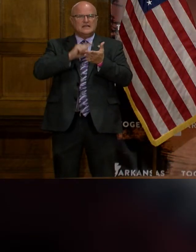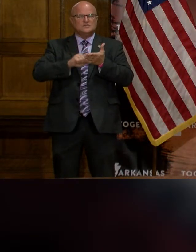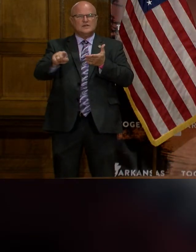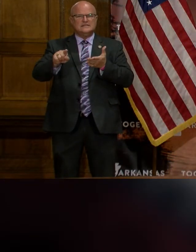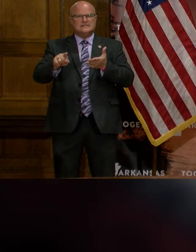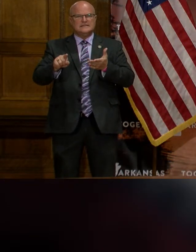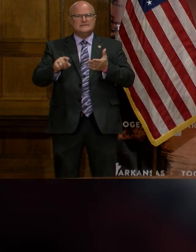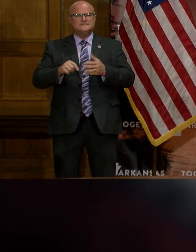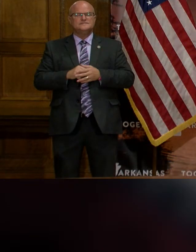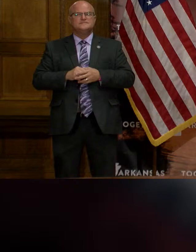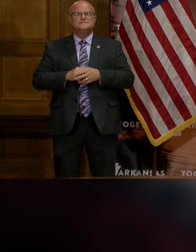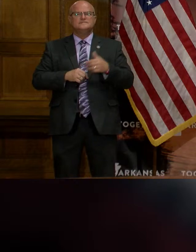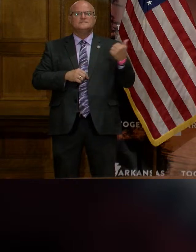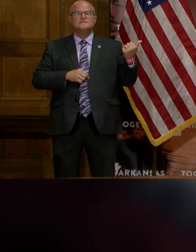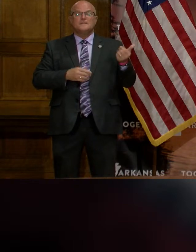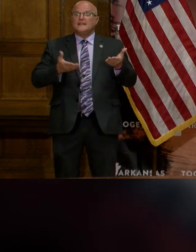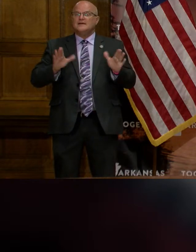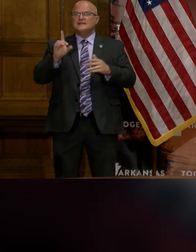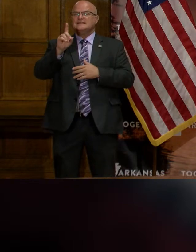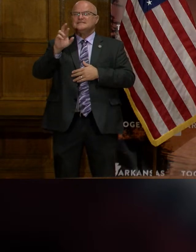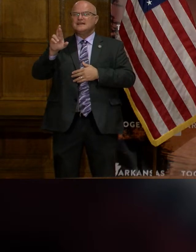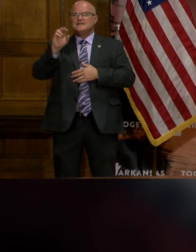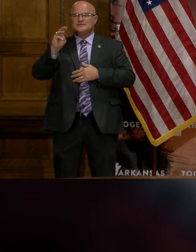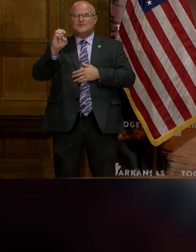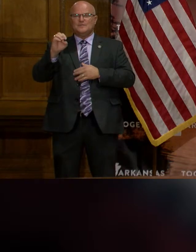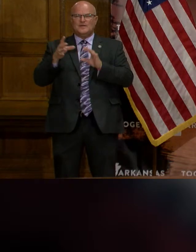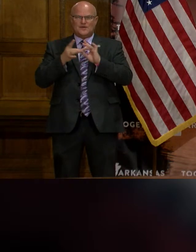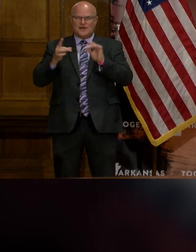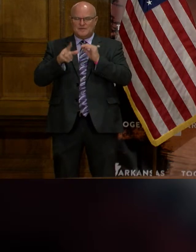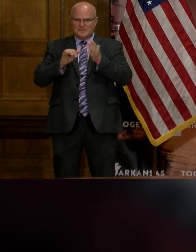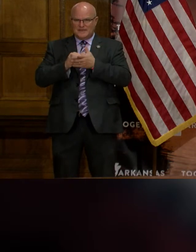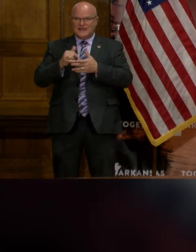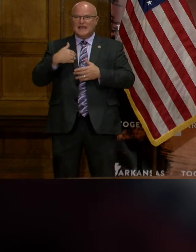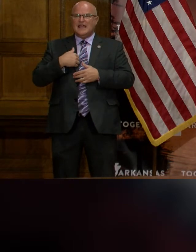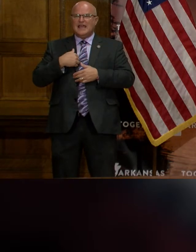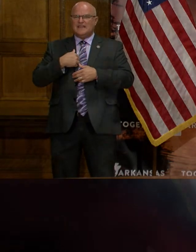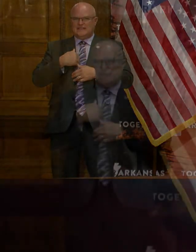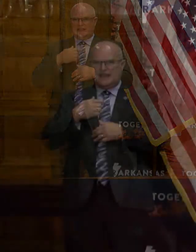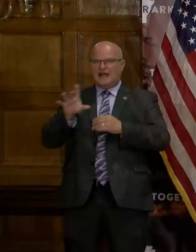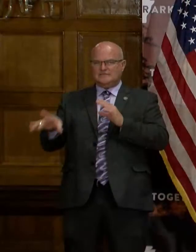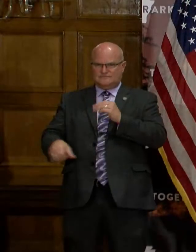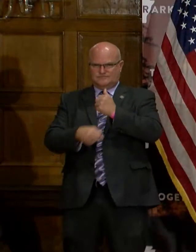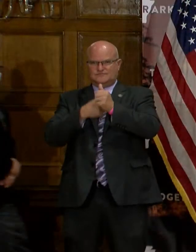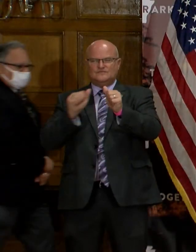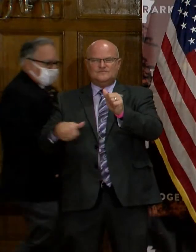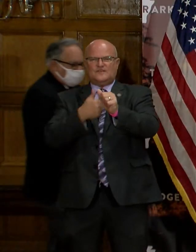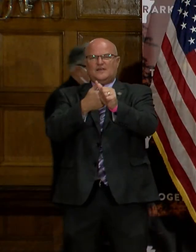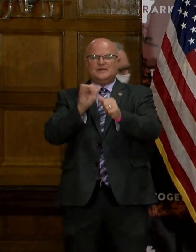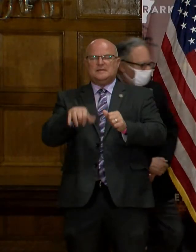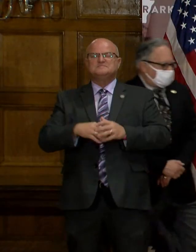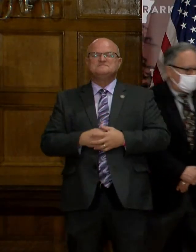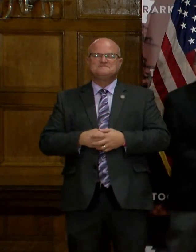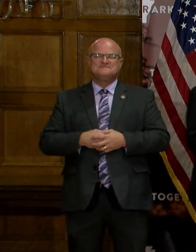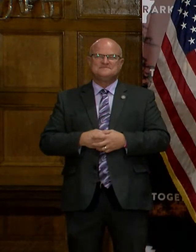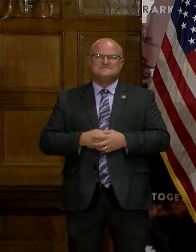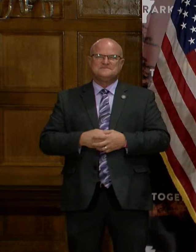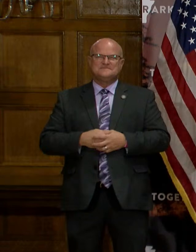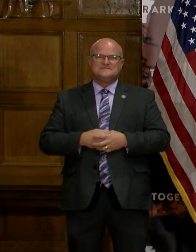trouble. I'm going to let Dr. Romero comment on that, and I'll follow it up.